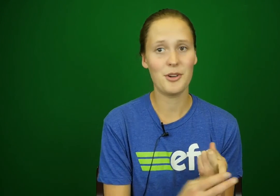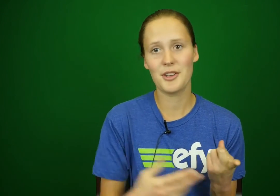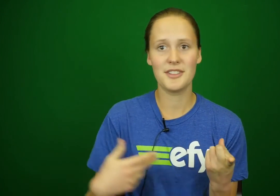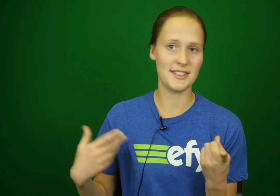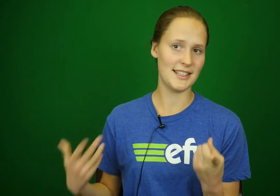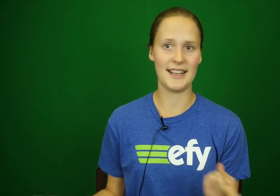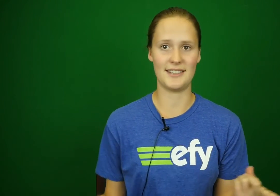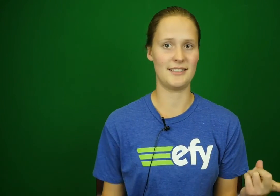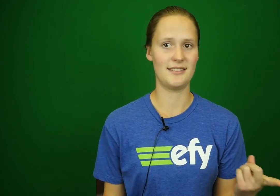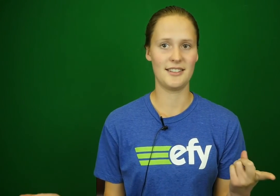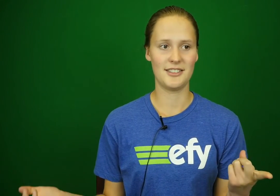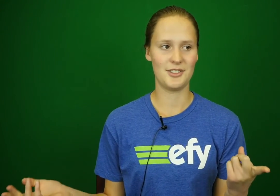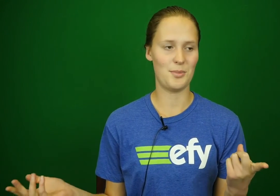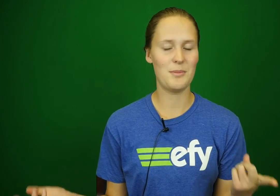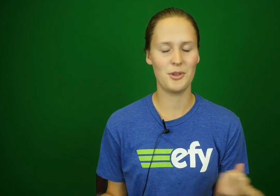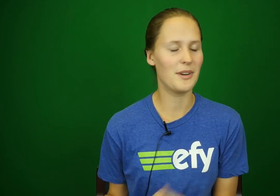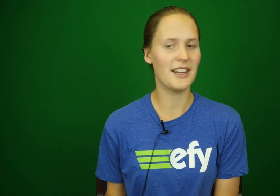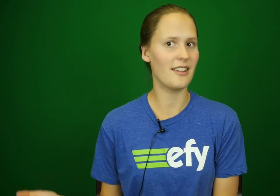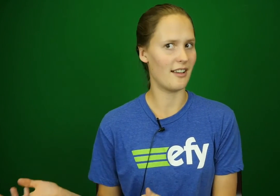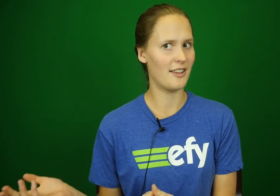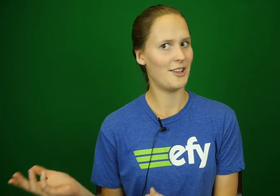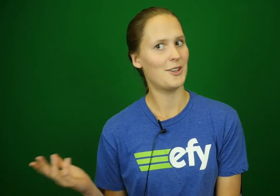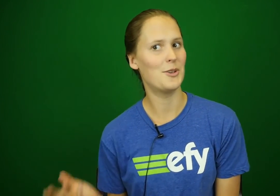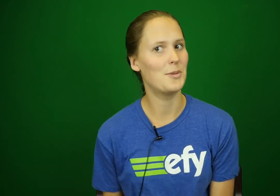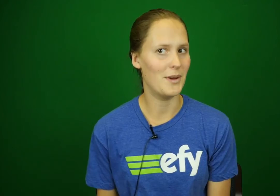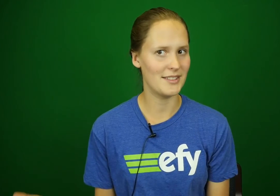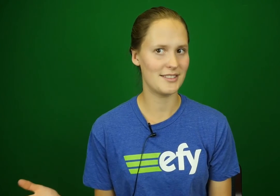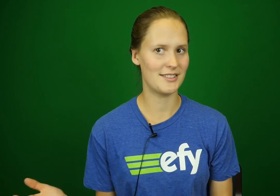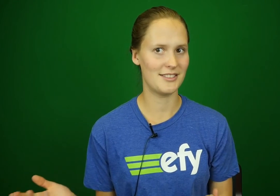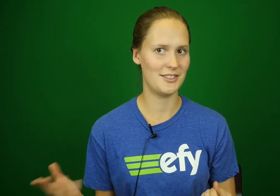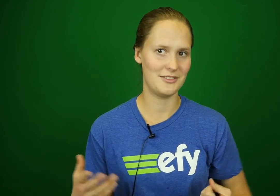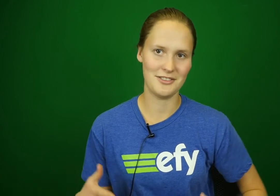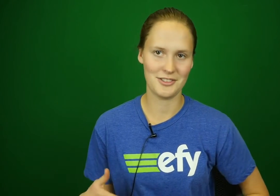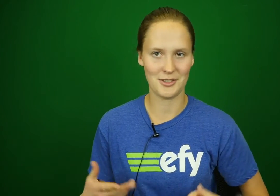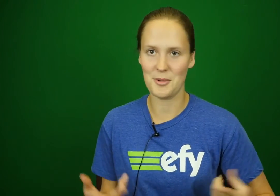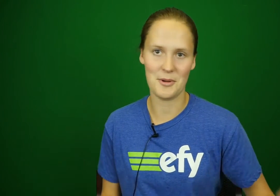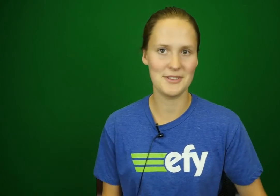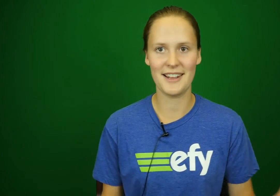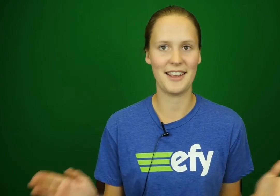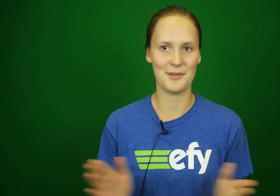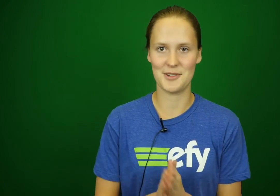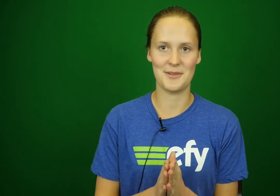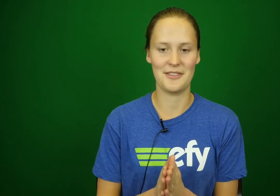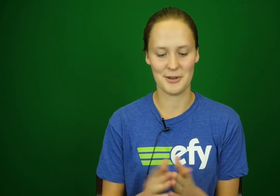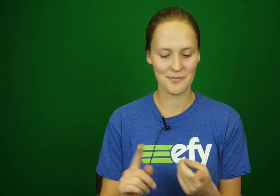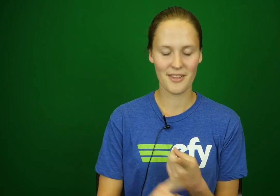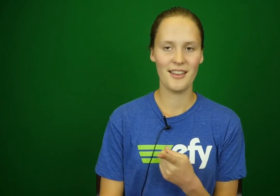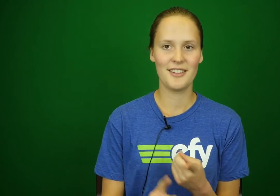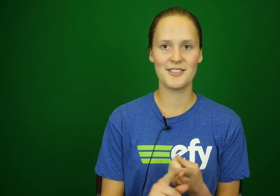you can just sign it to people who are hearing, who want to, or who know sign language or whatever.